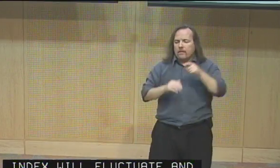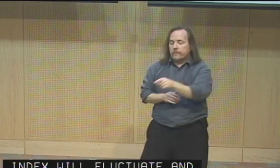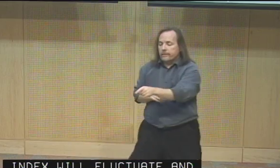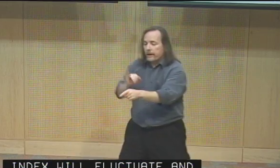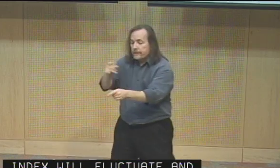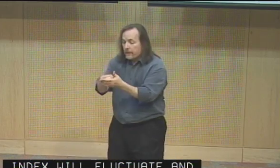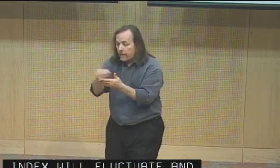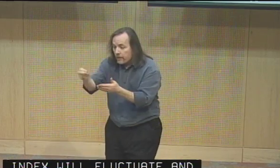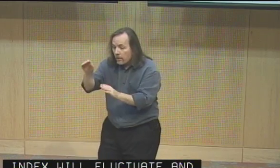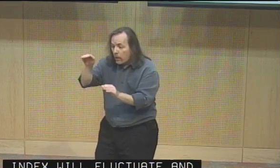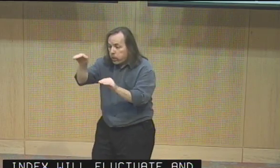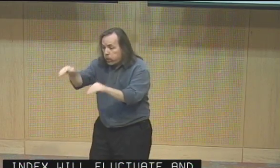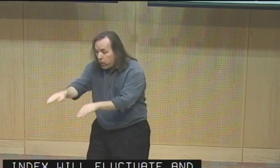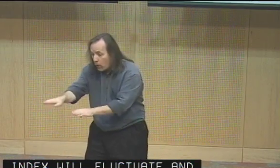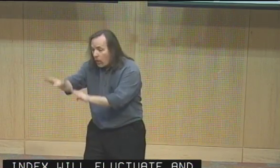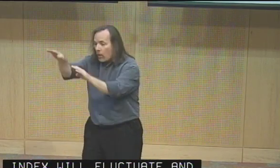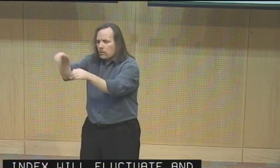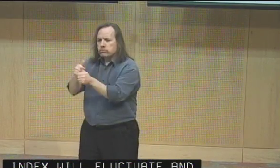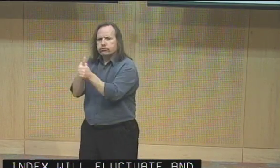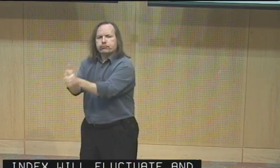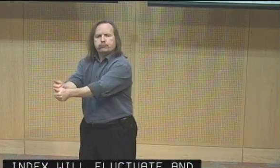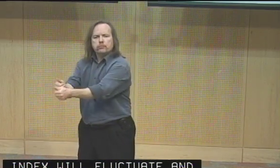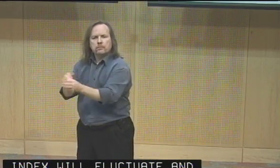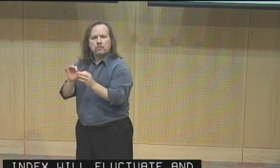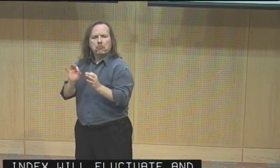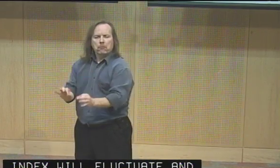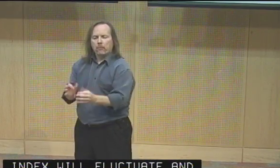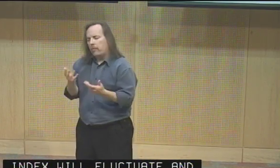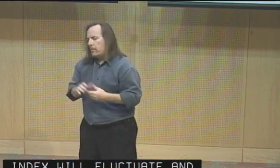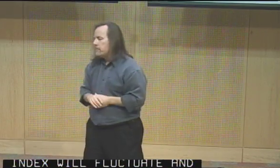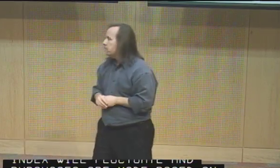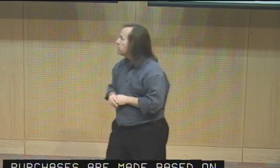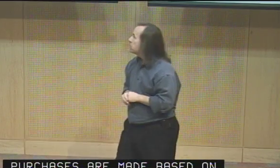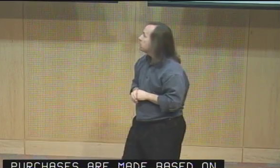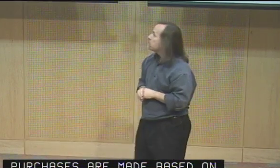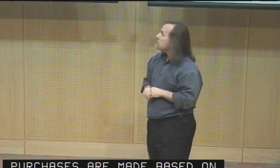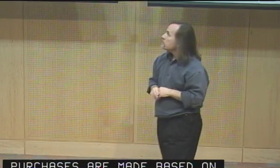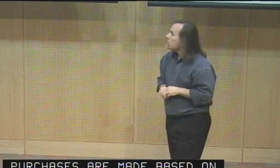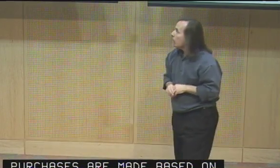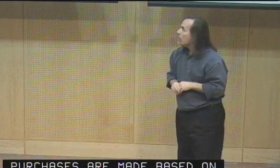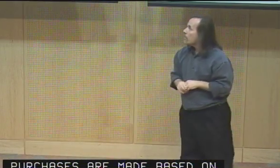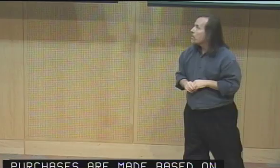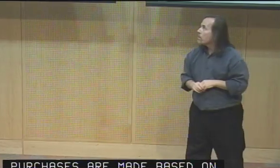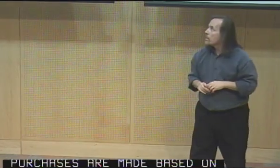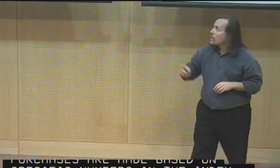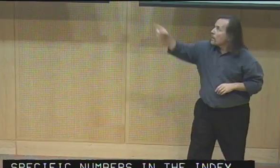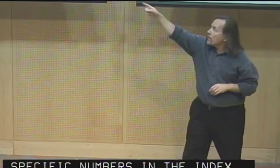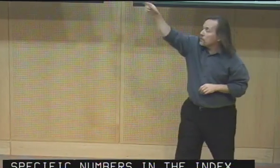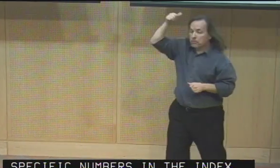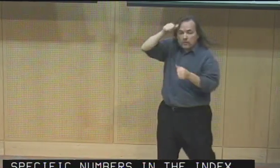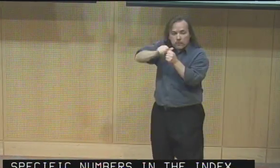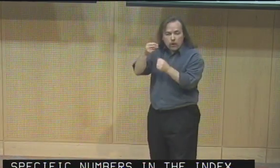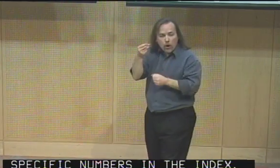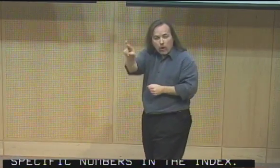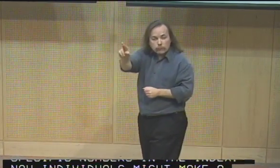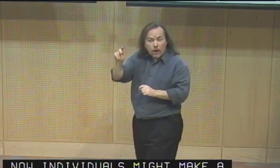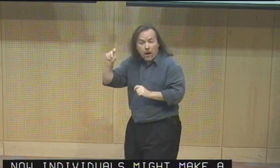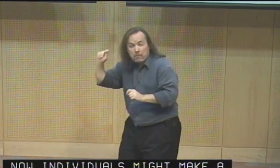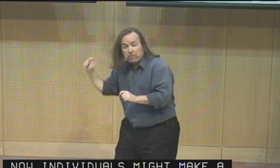mistake. They might purchase when the stock is actually at the high point, and so they purchase it high, and then the stock market goes down, and